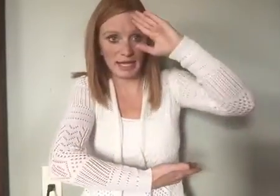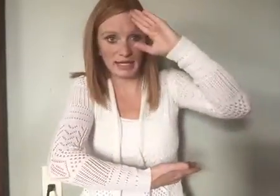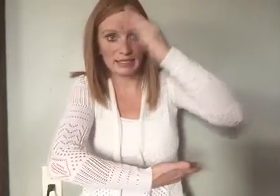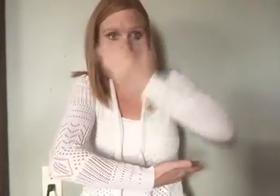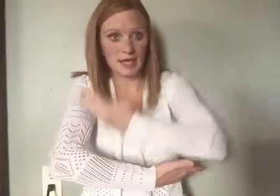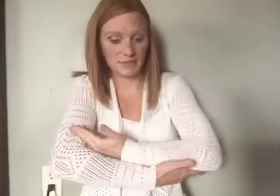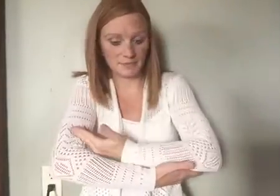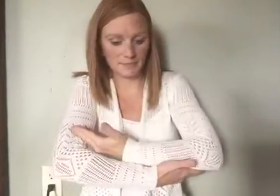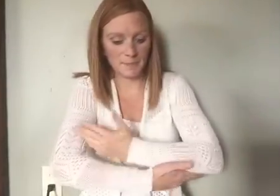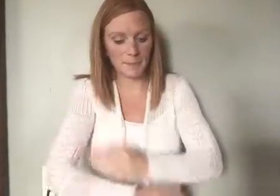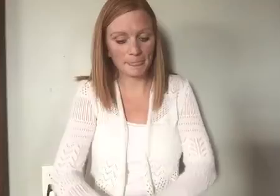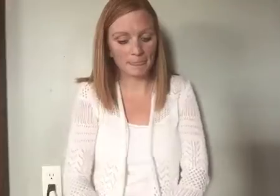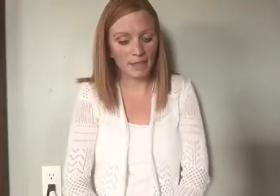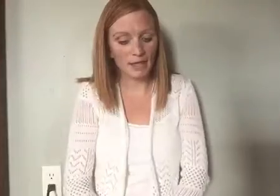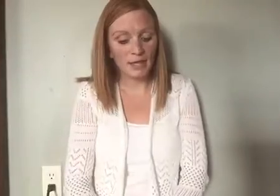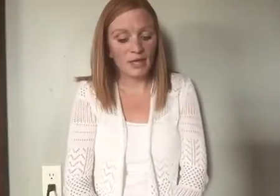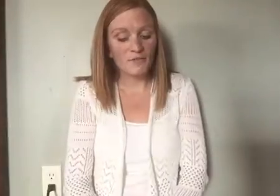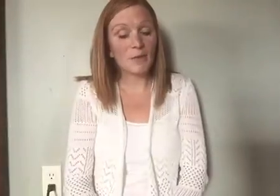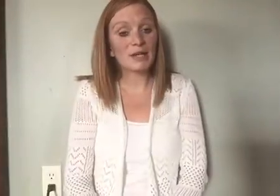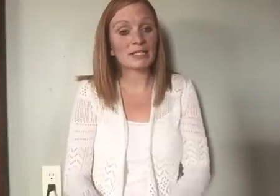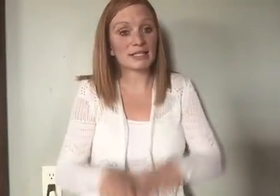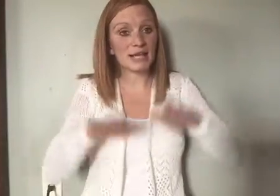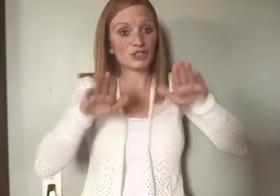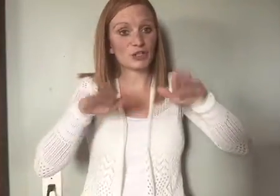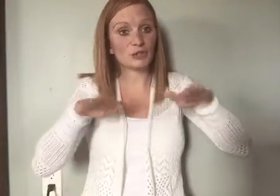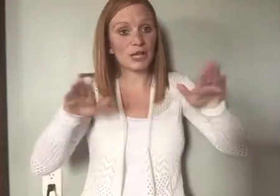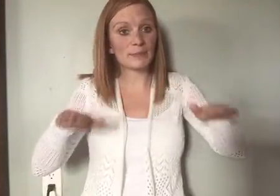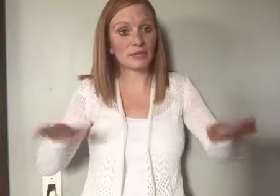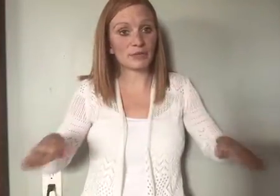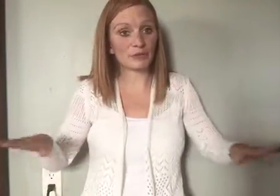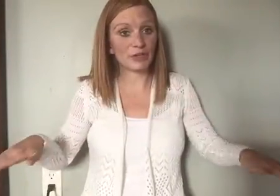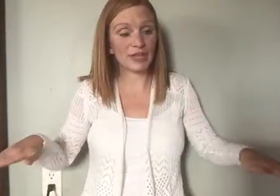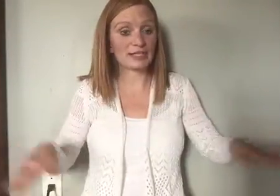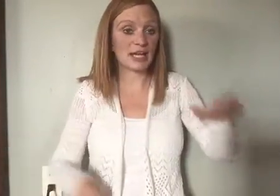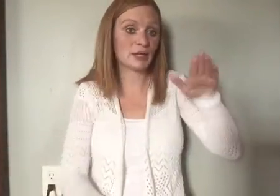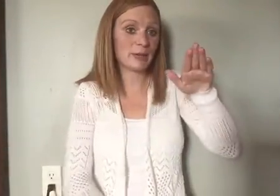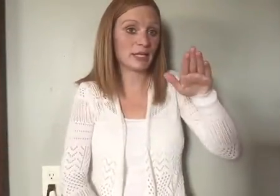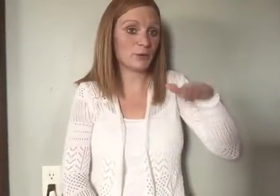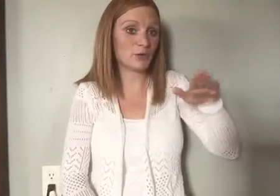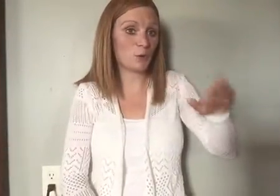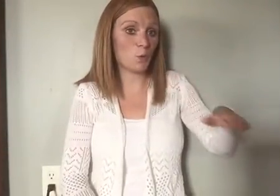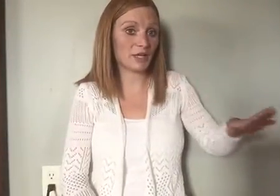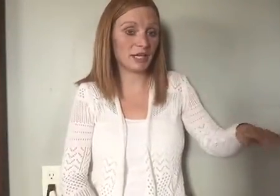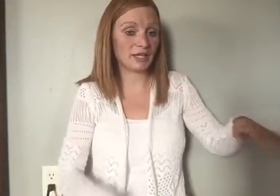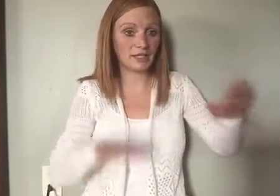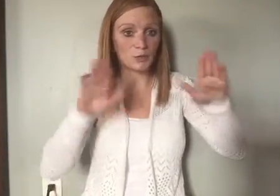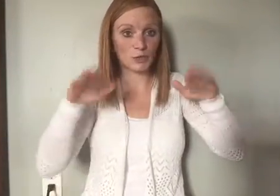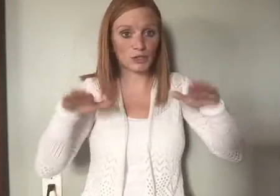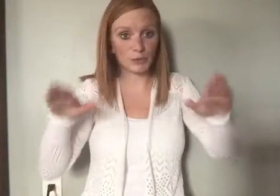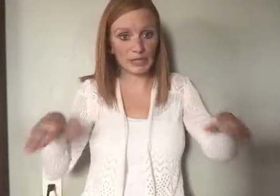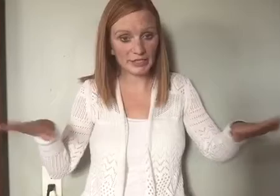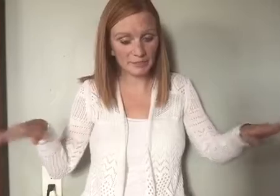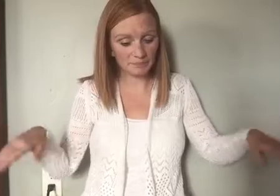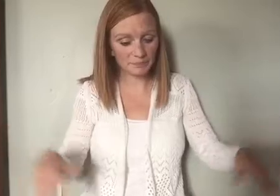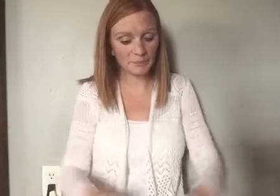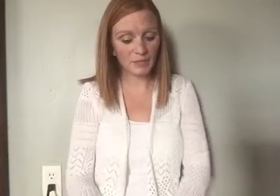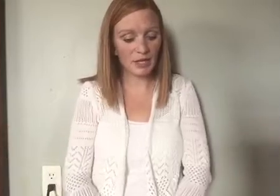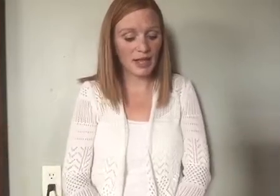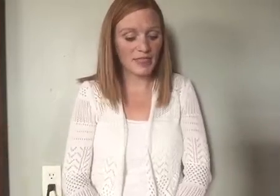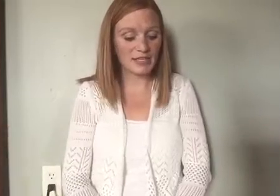and son. If I wanted to sign children, I believe we've learned that sign already. You can do it one-handed or two-handed. The